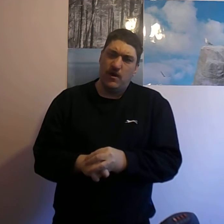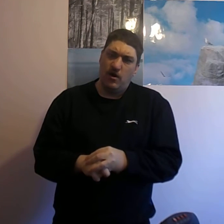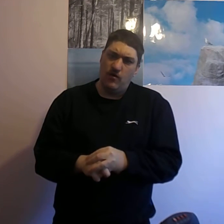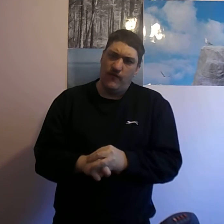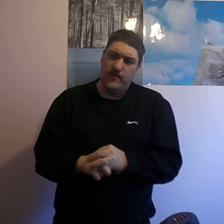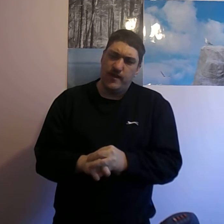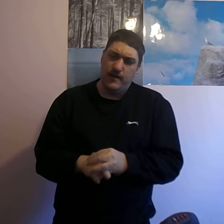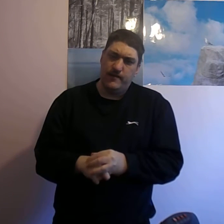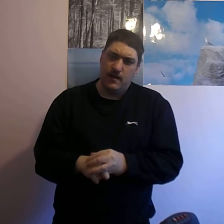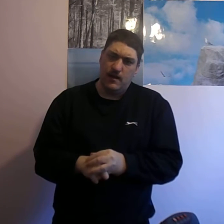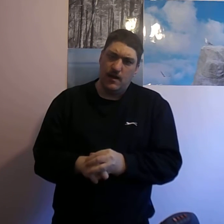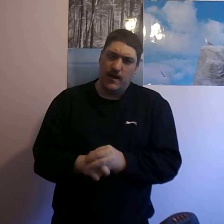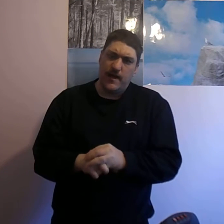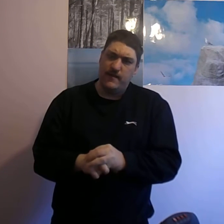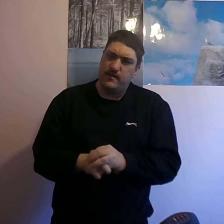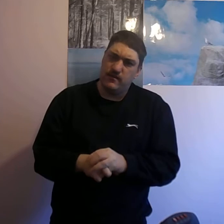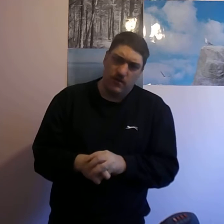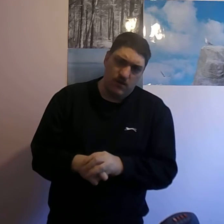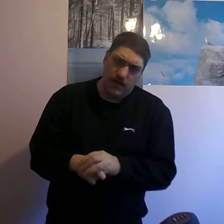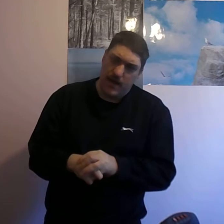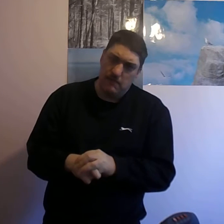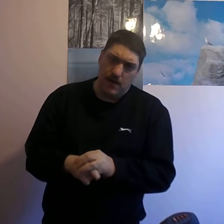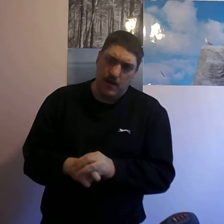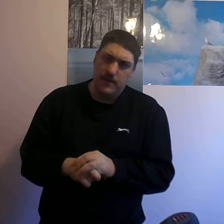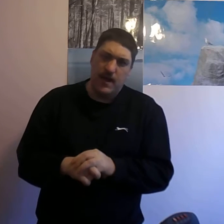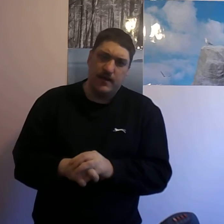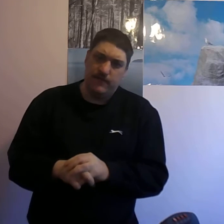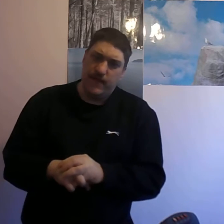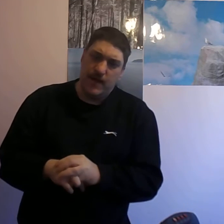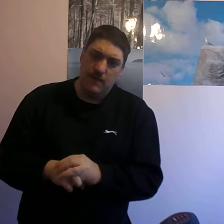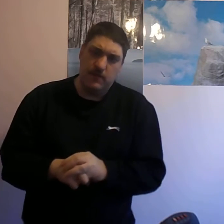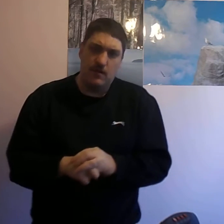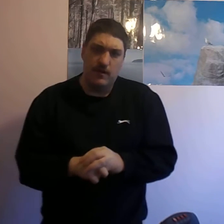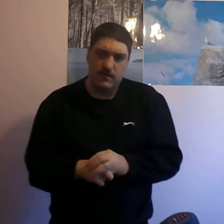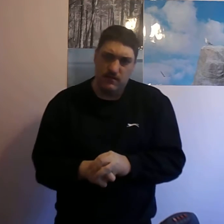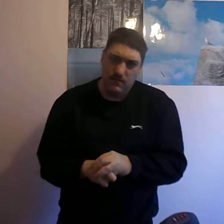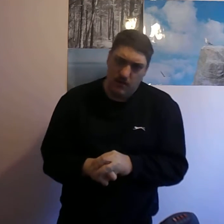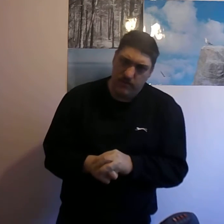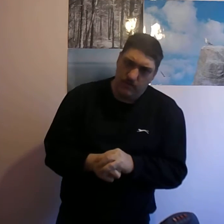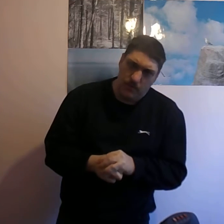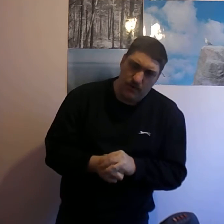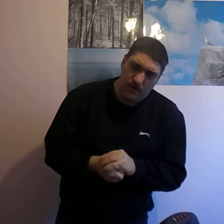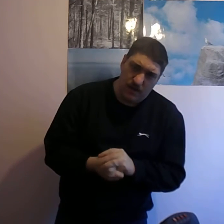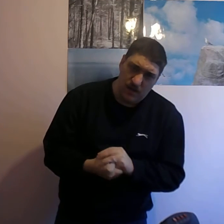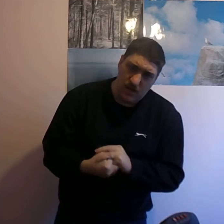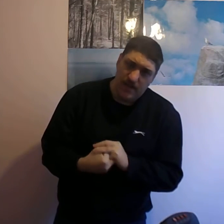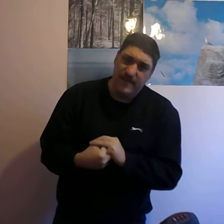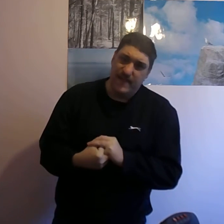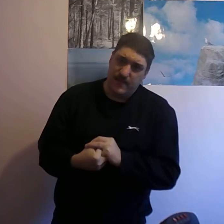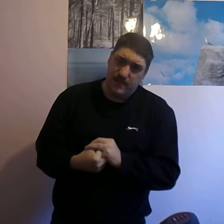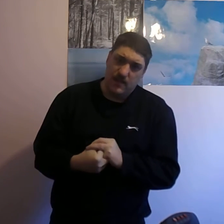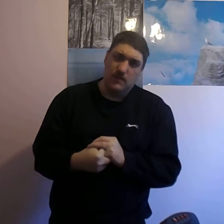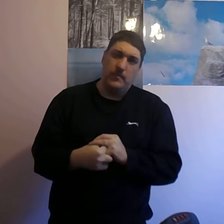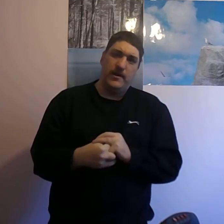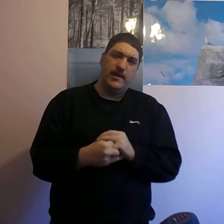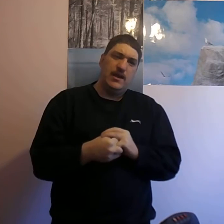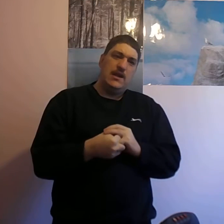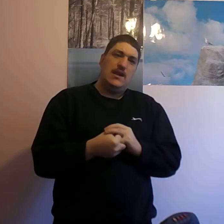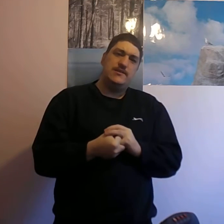whole facility. Again, this is not a game at the end of the game, so it's not a spoiler in that sense, but let's just